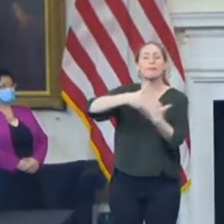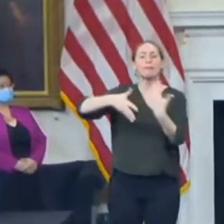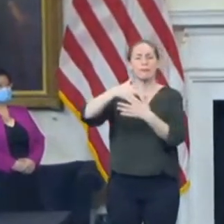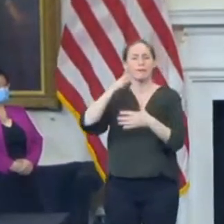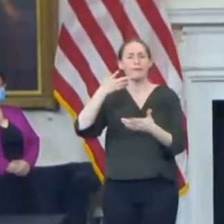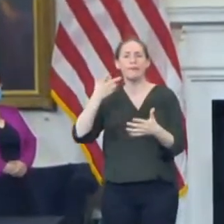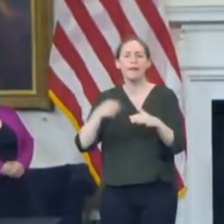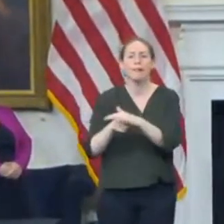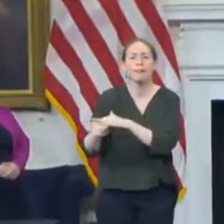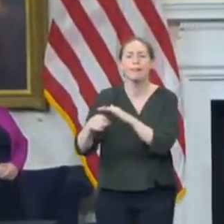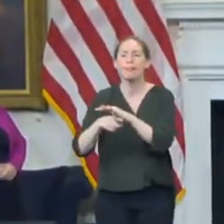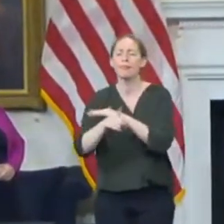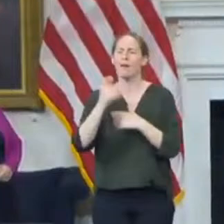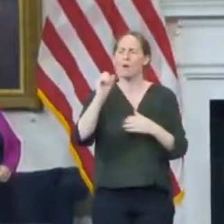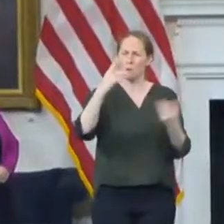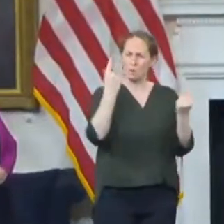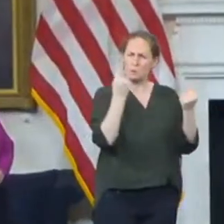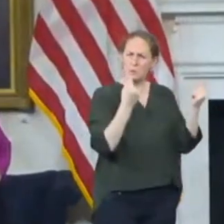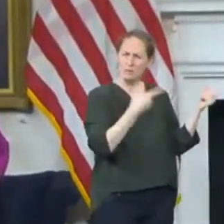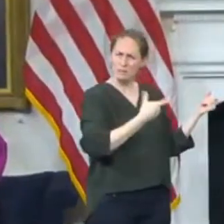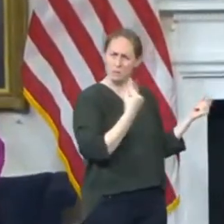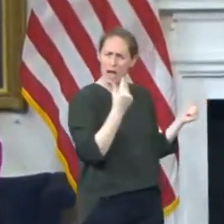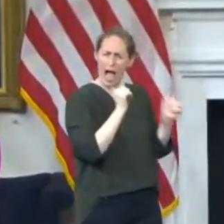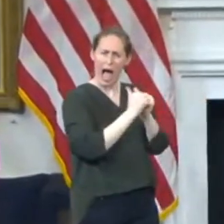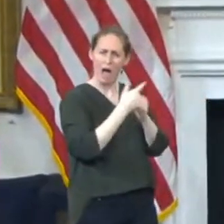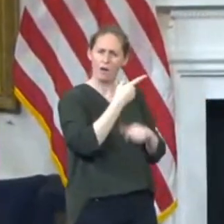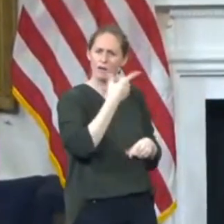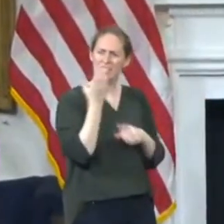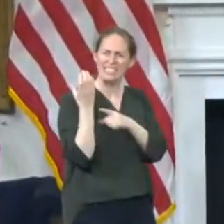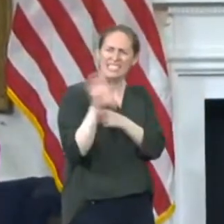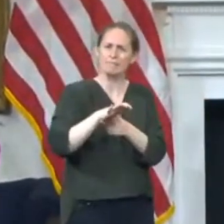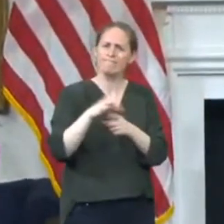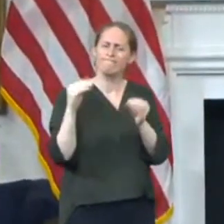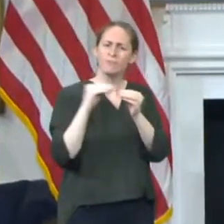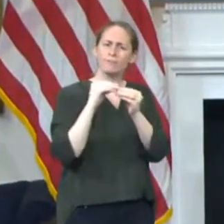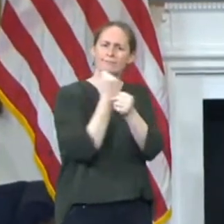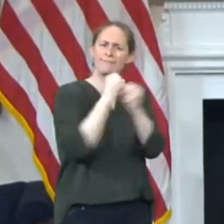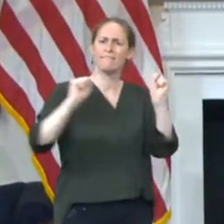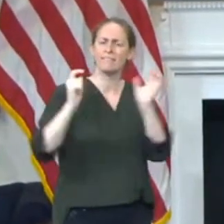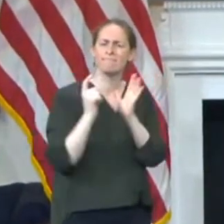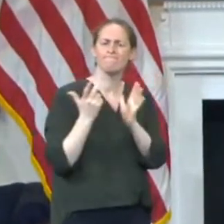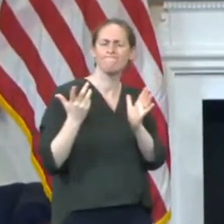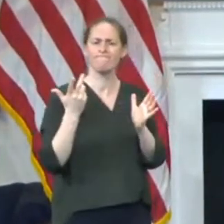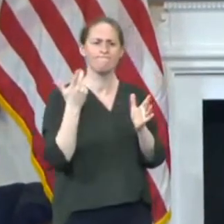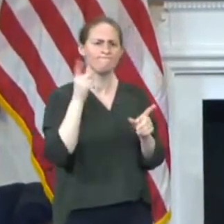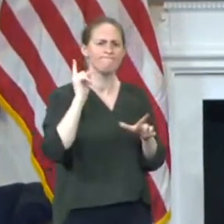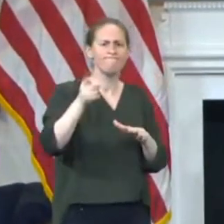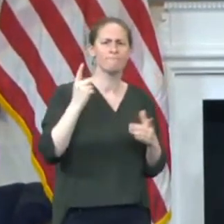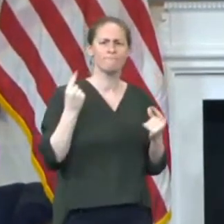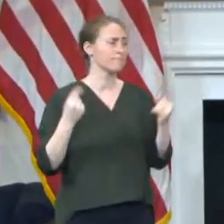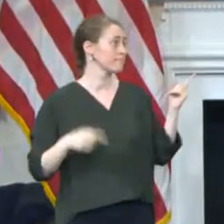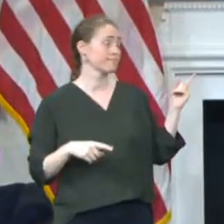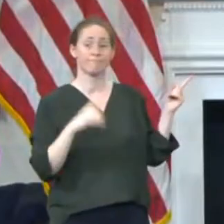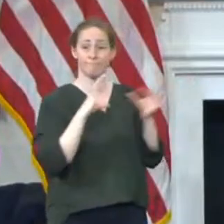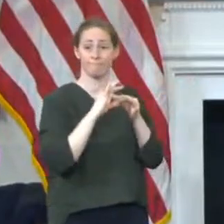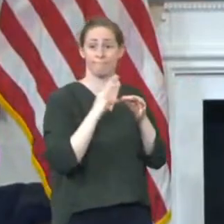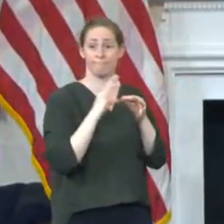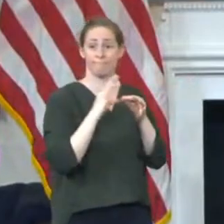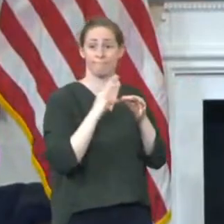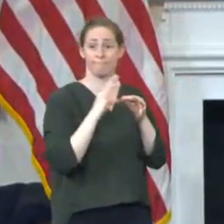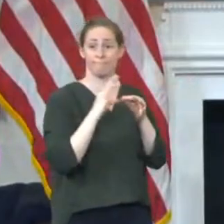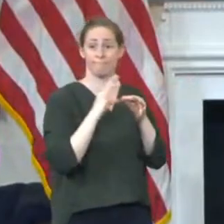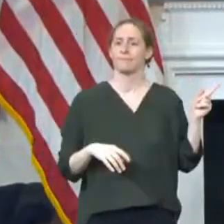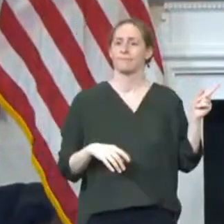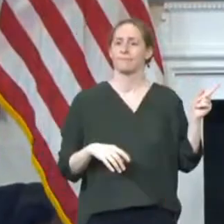you rethinking your decision not to go farther with statewide restrictions? Well, as we've said almost at every one of our